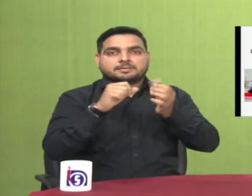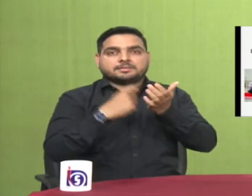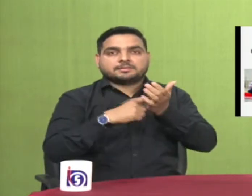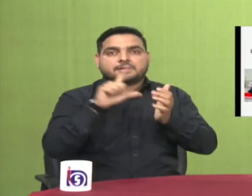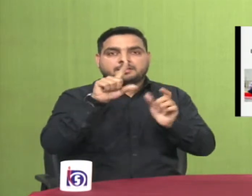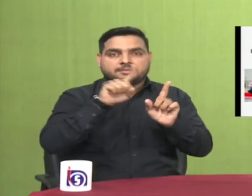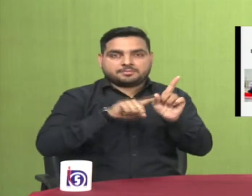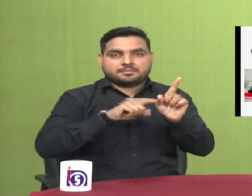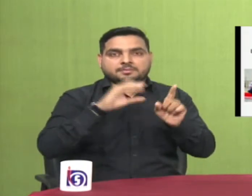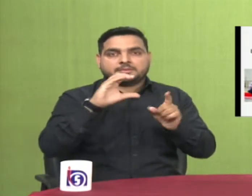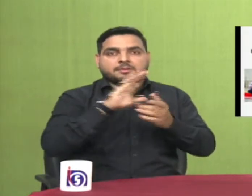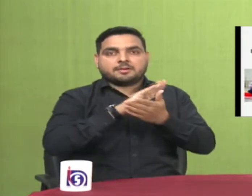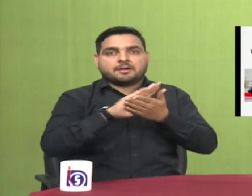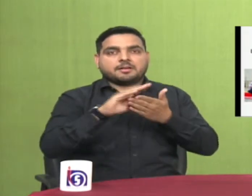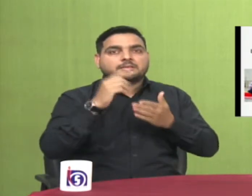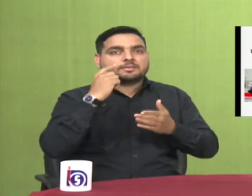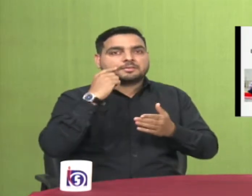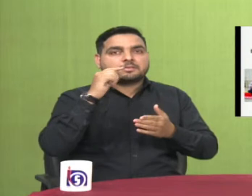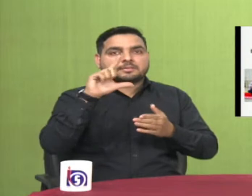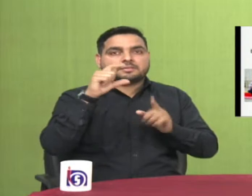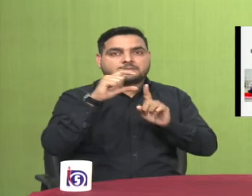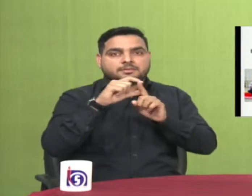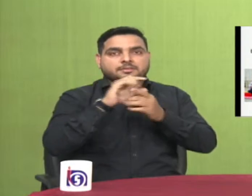Stage 4, that is early childhood,